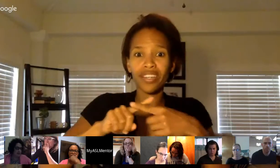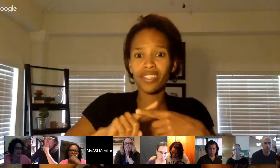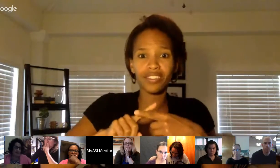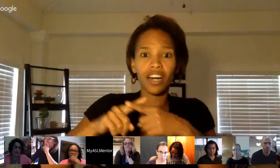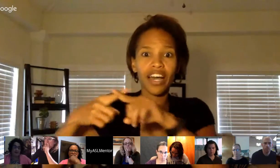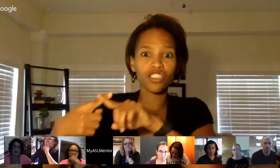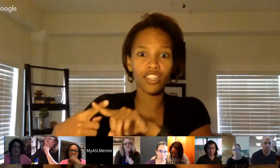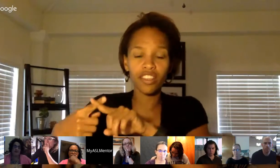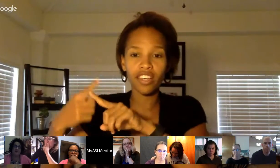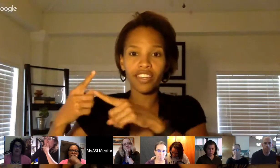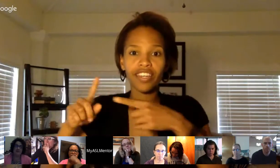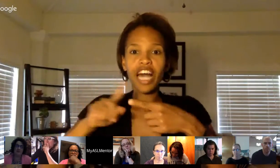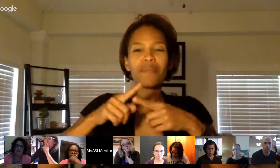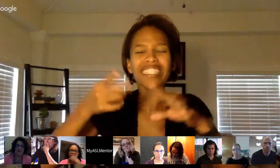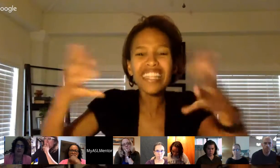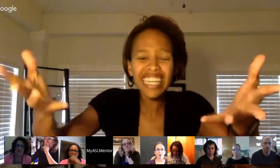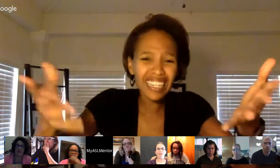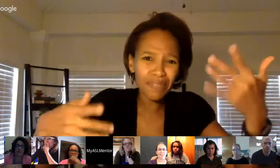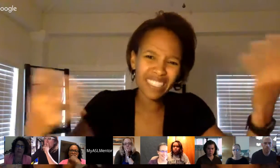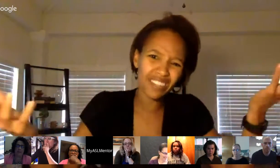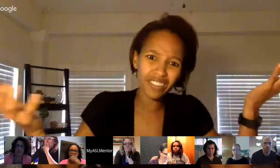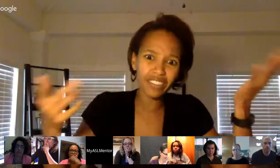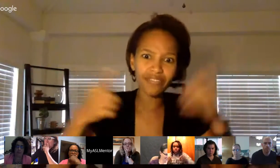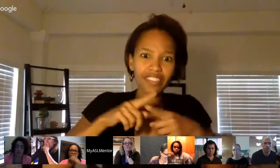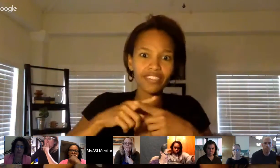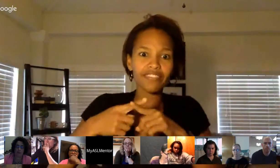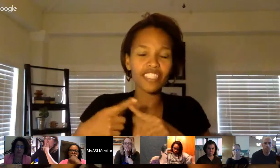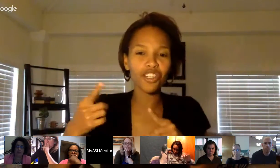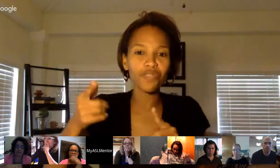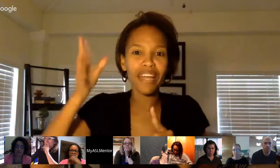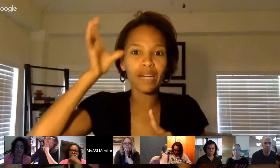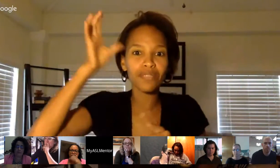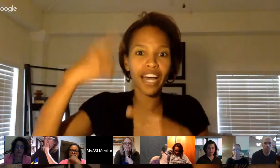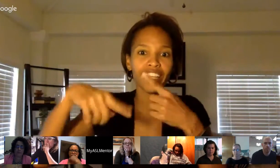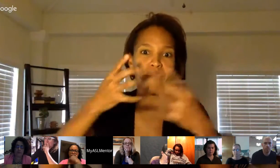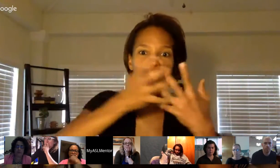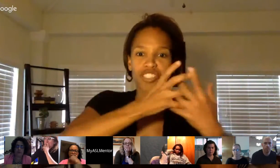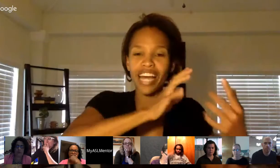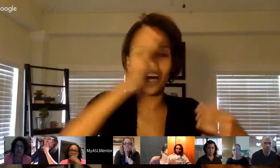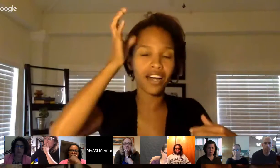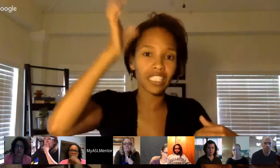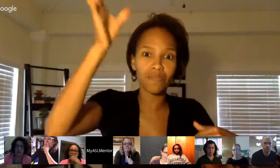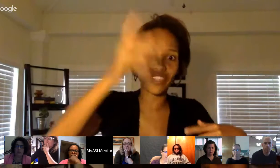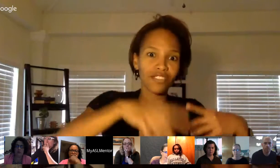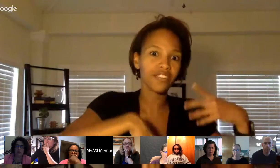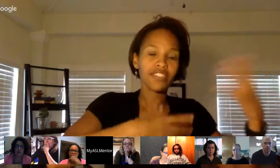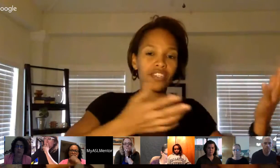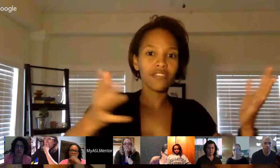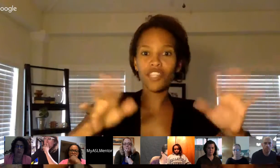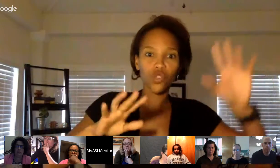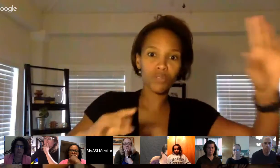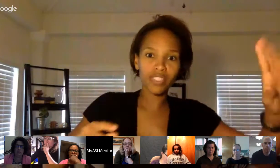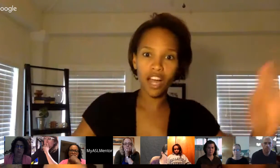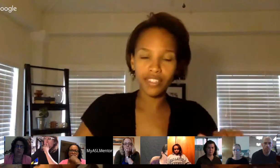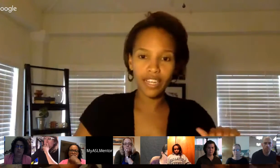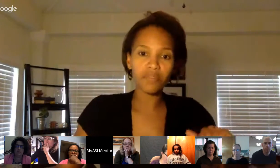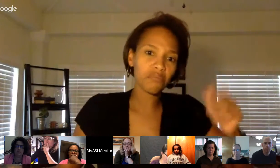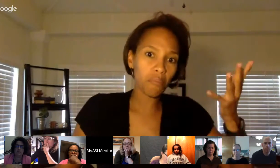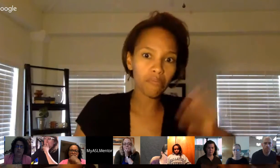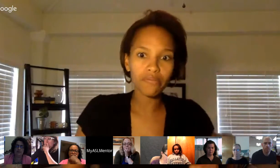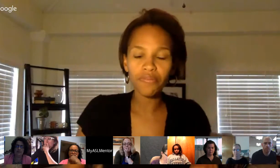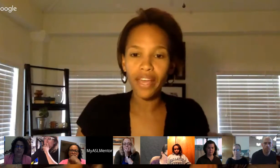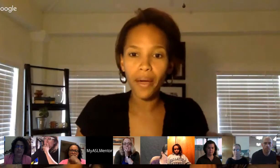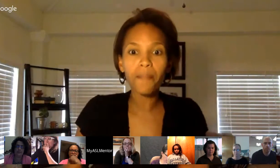know it, because it's not actually a thing. I mean, it's a thing, but it's not really. It's her made-up sign that matches that concept. That's this woman's